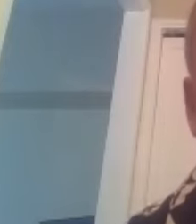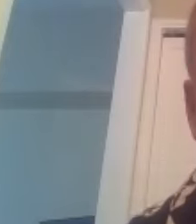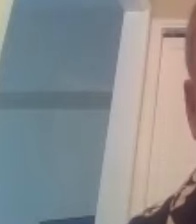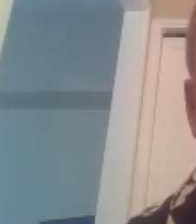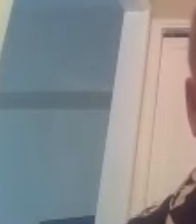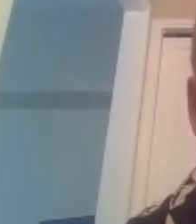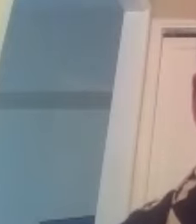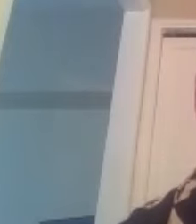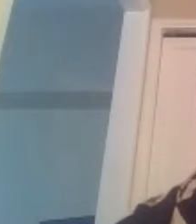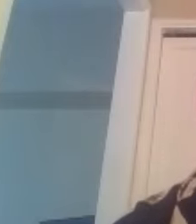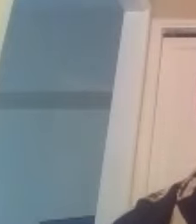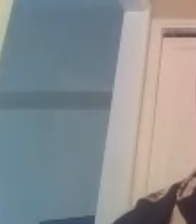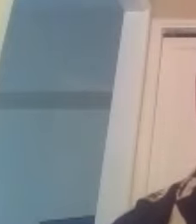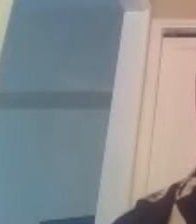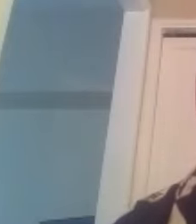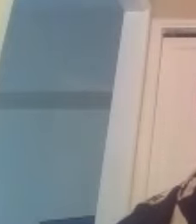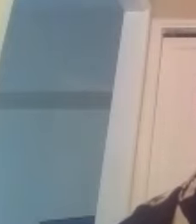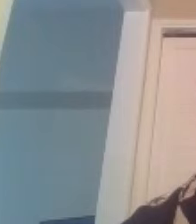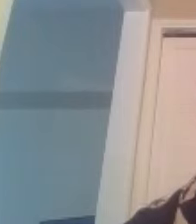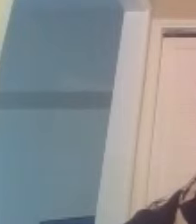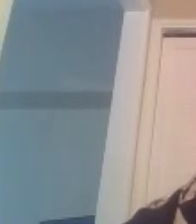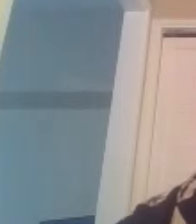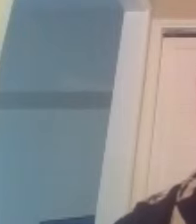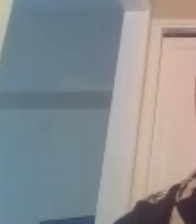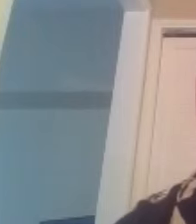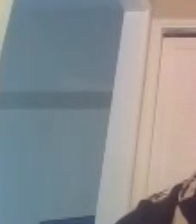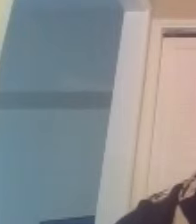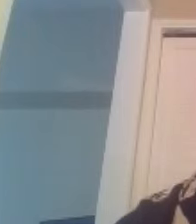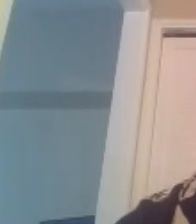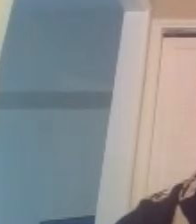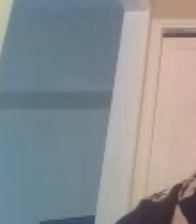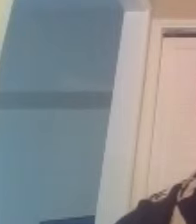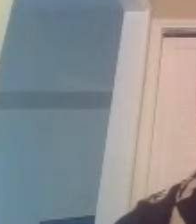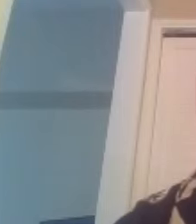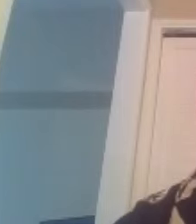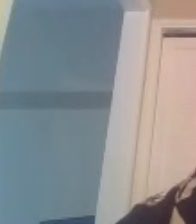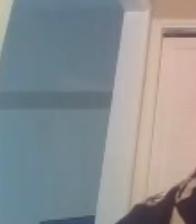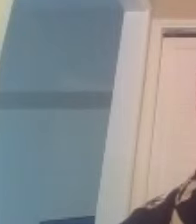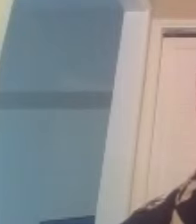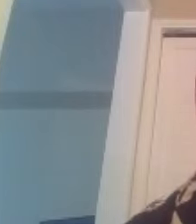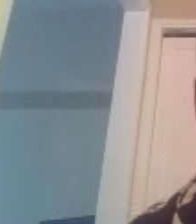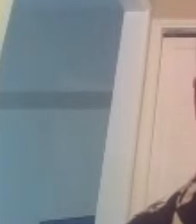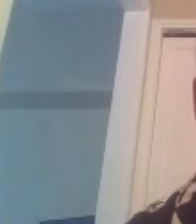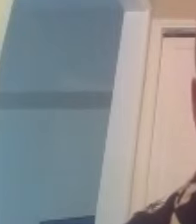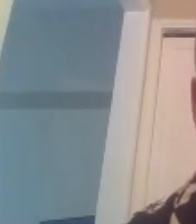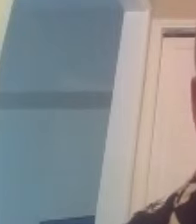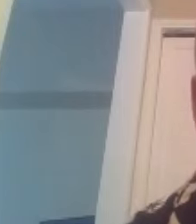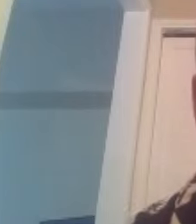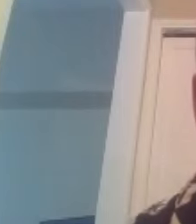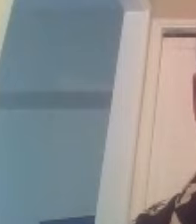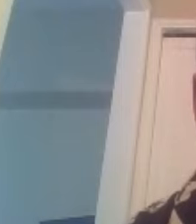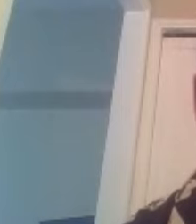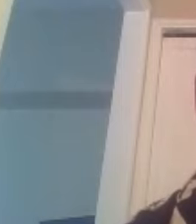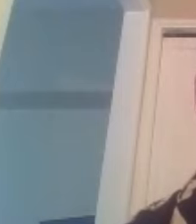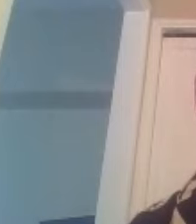USS Theodore that had contracted the virus and are now being treated at the Naval